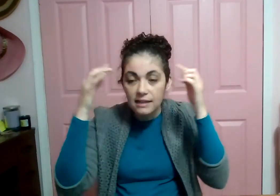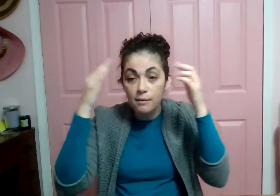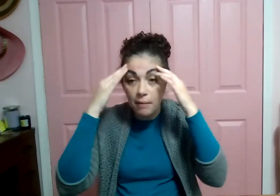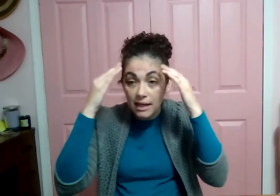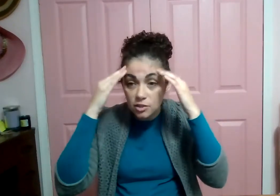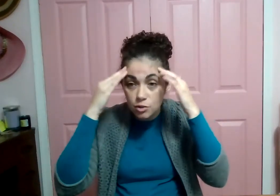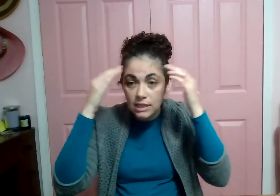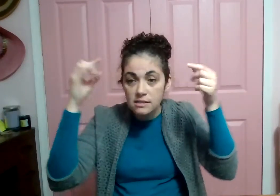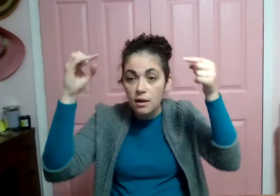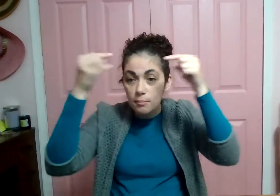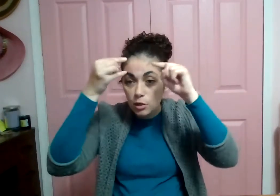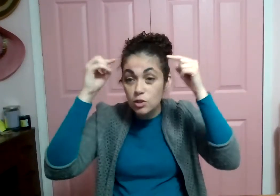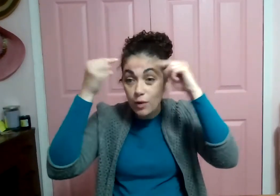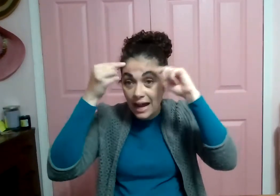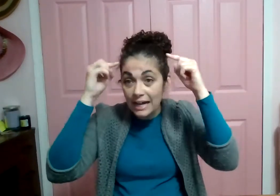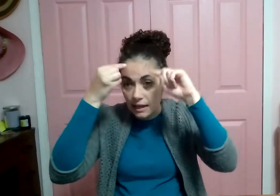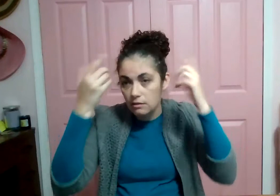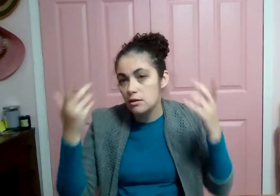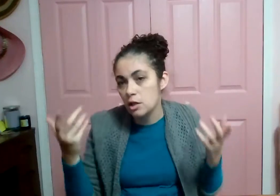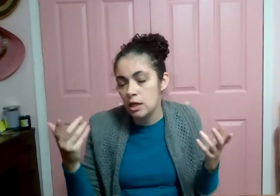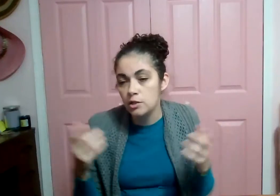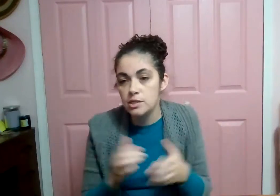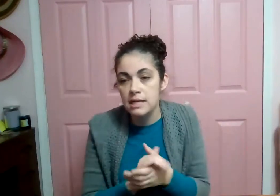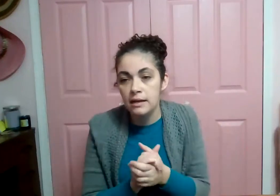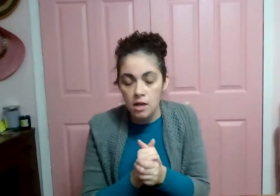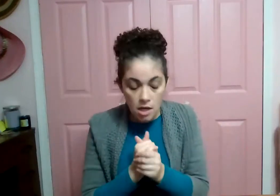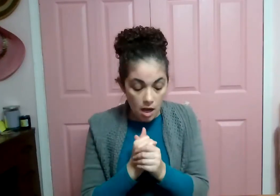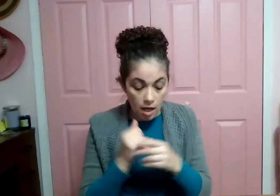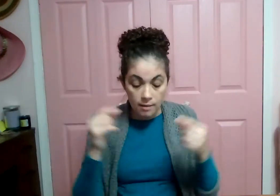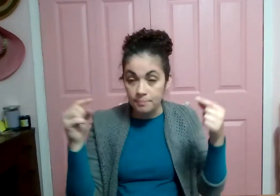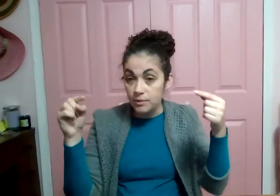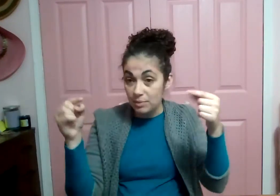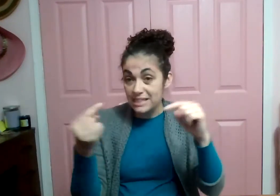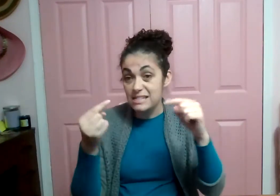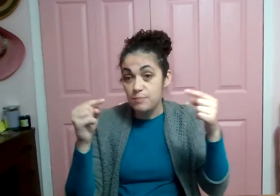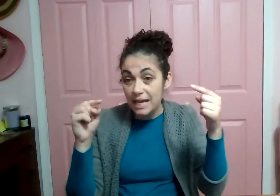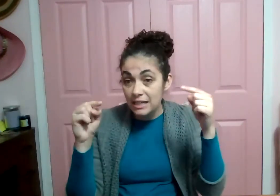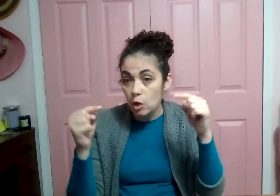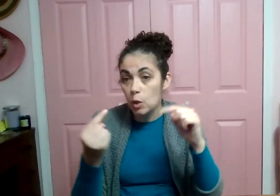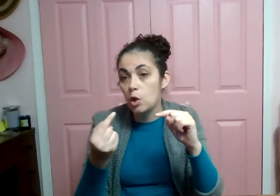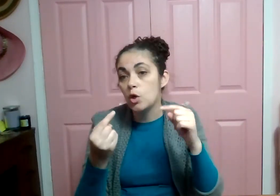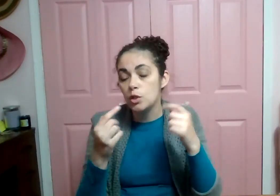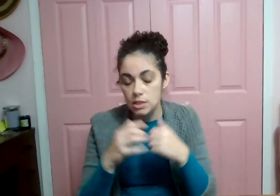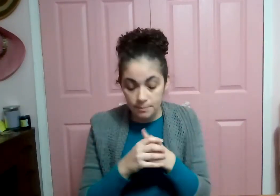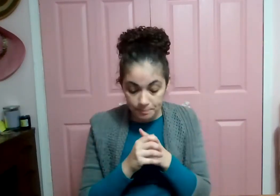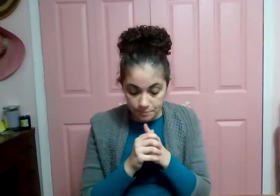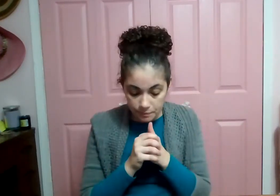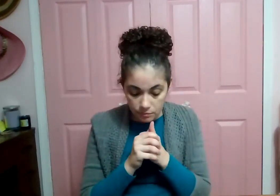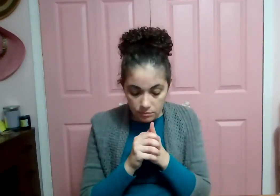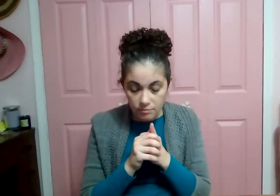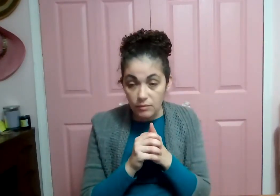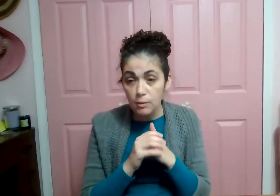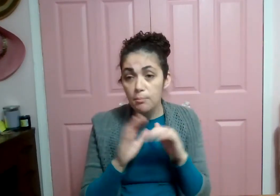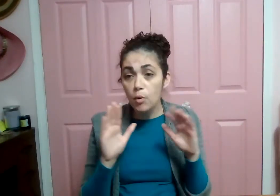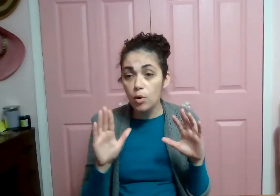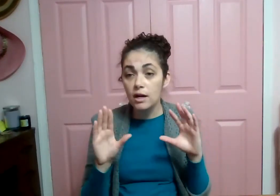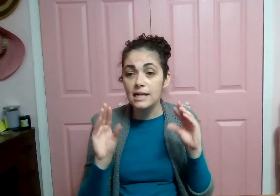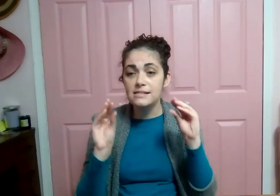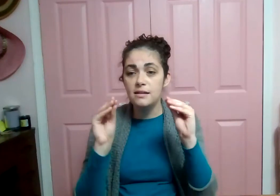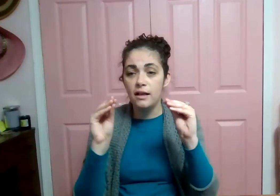they might do this, but you can do a headache. They're going to understand. But this is pain or hurt. More is another